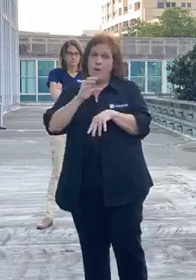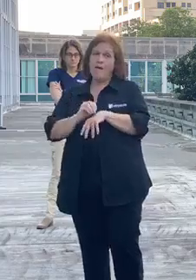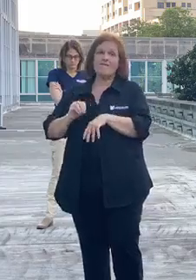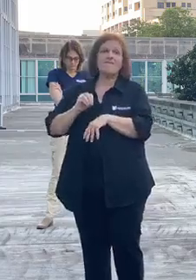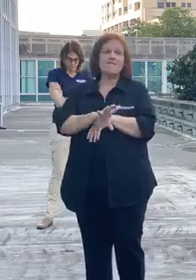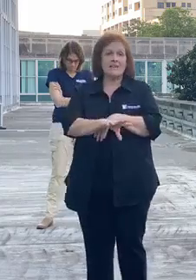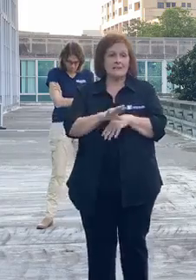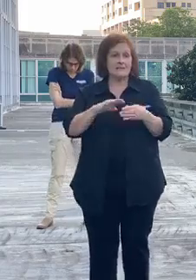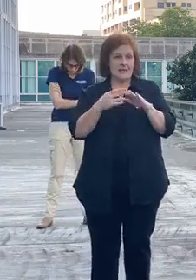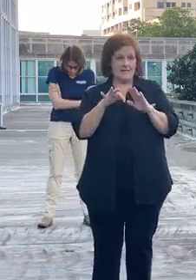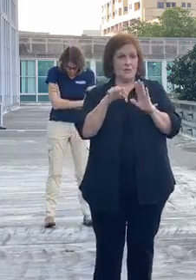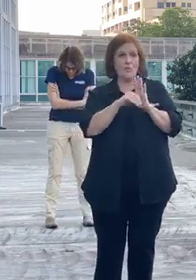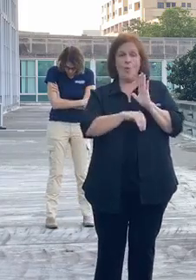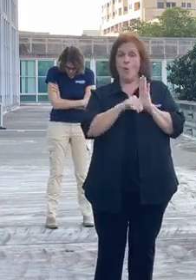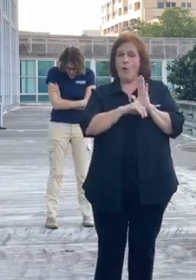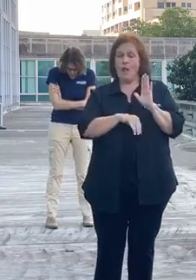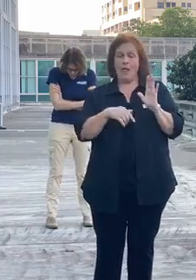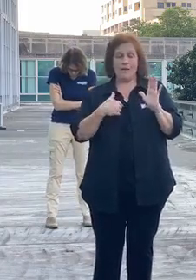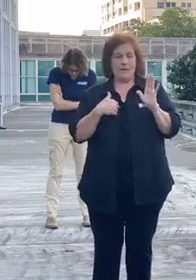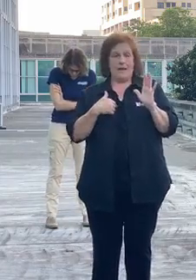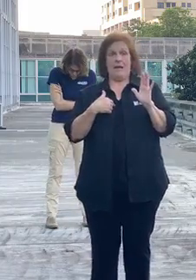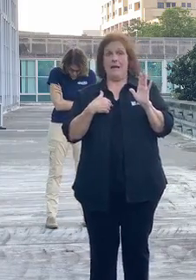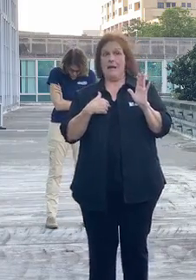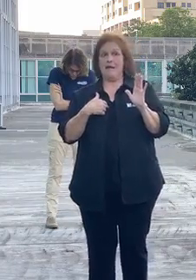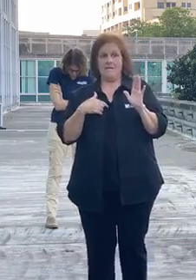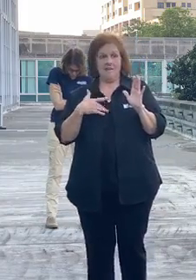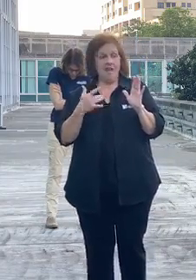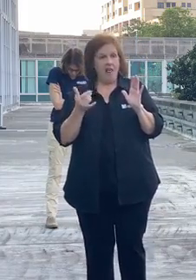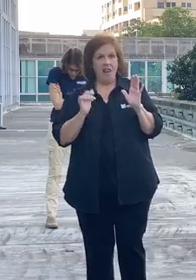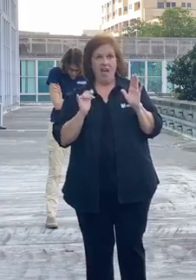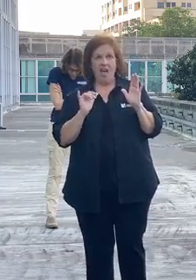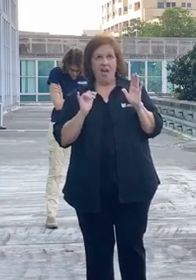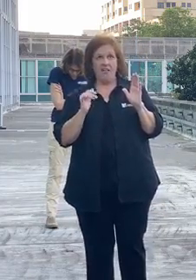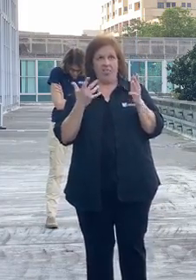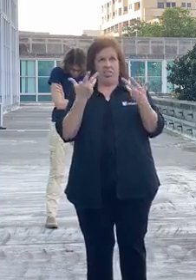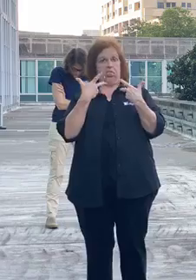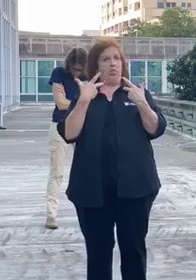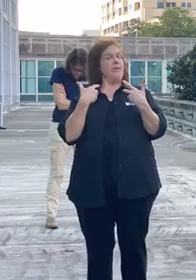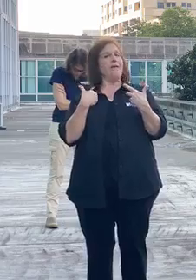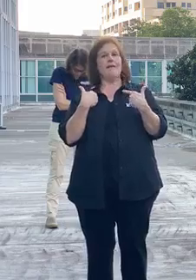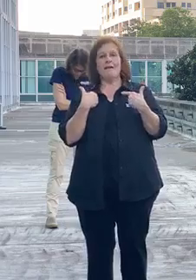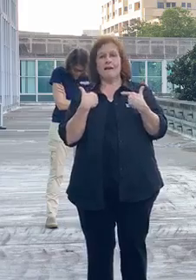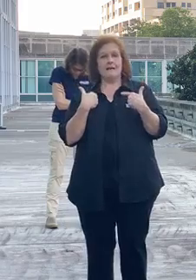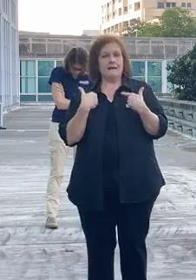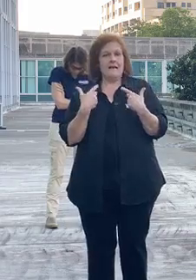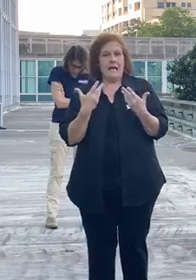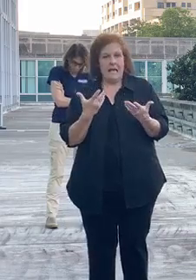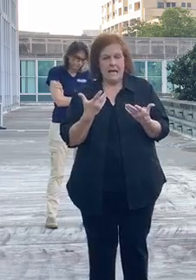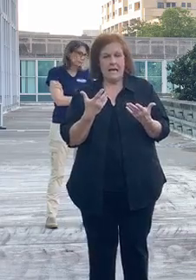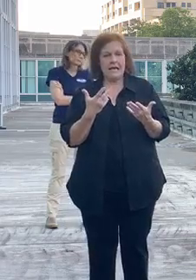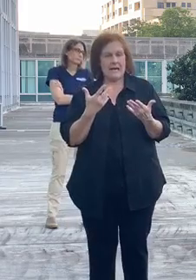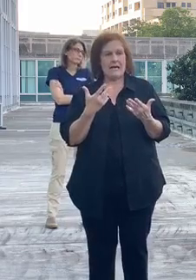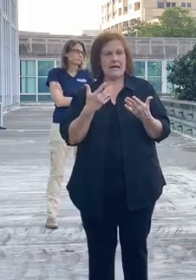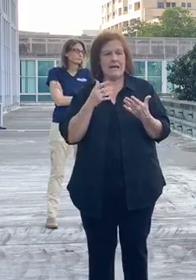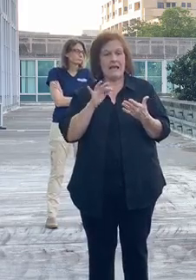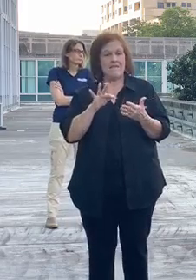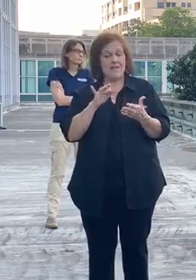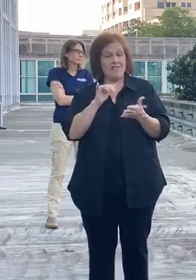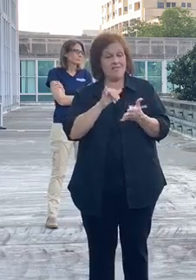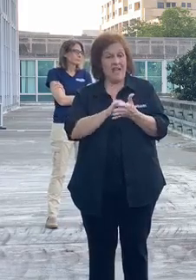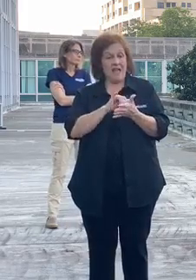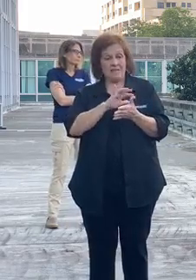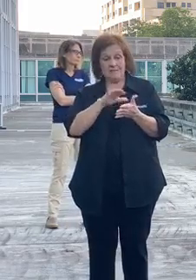and it doesn't make me feel like we're cared about if that's all that's going to come from the federal